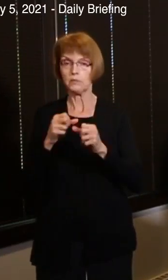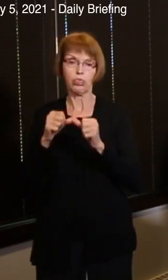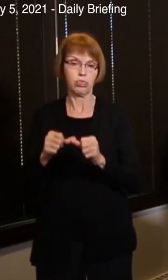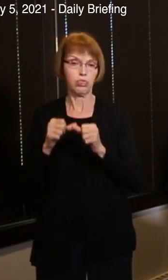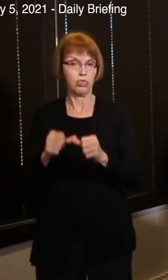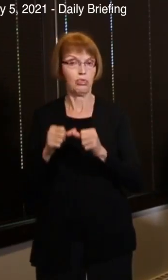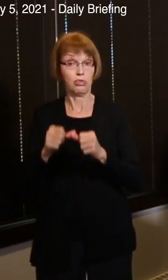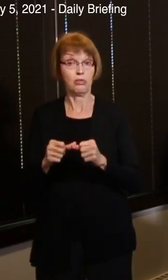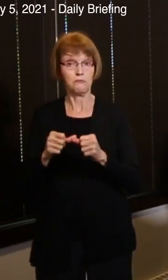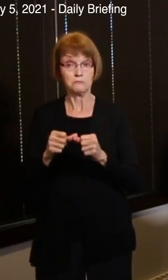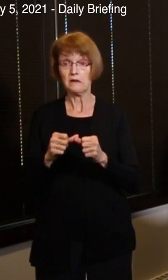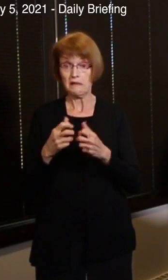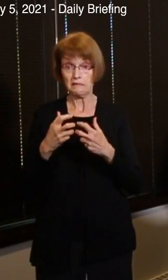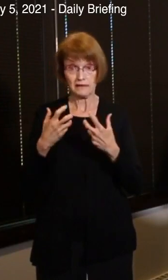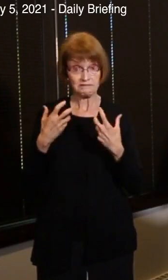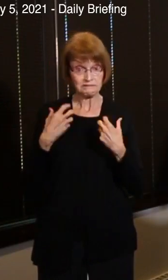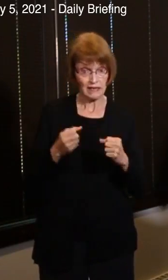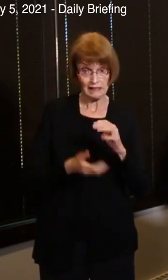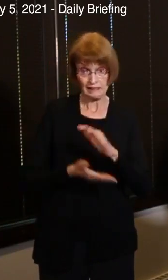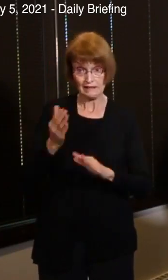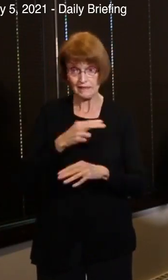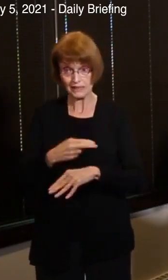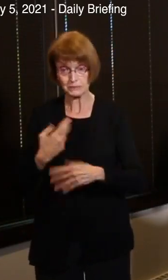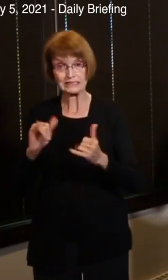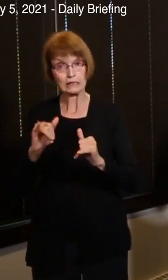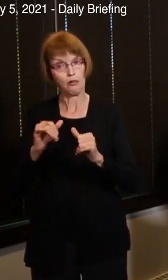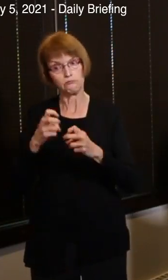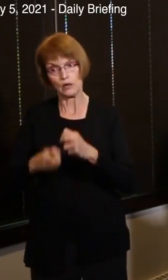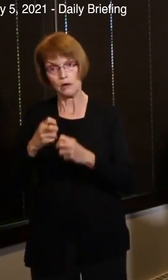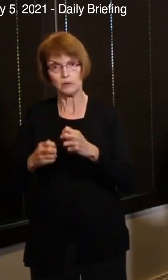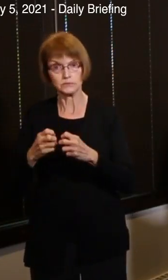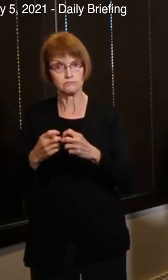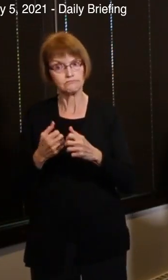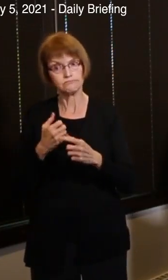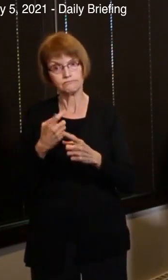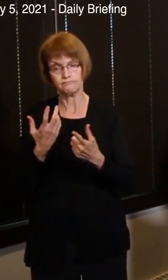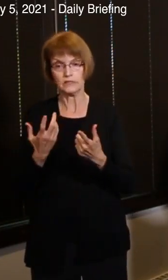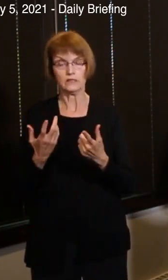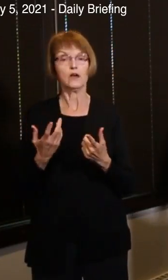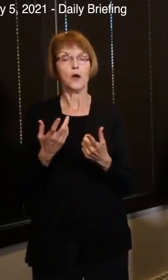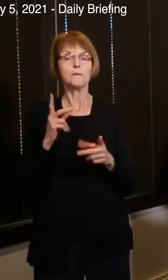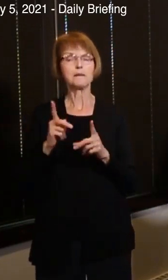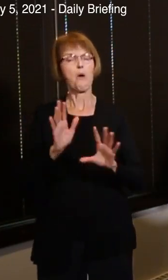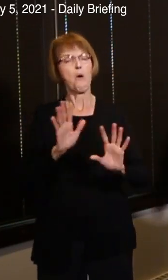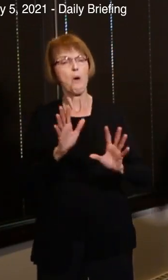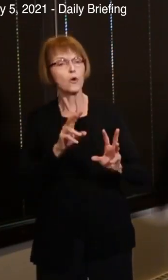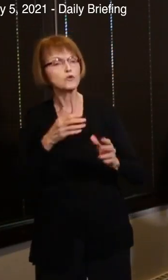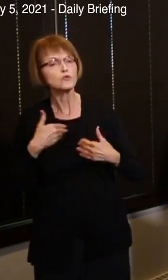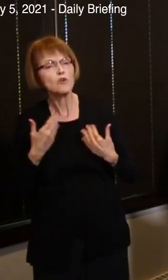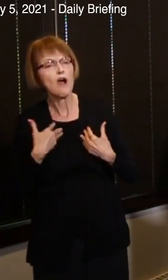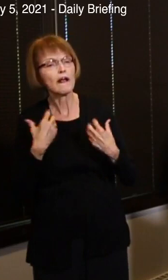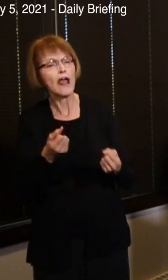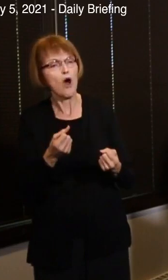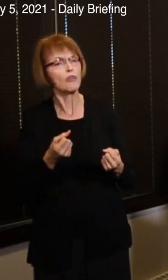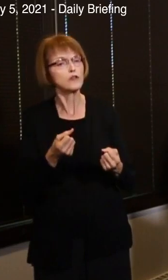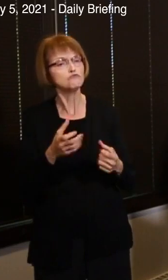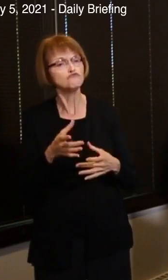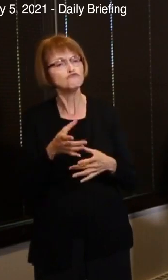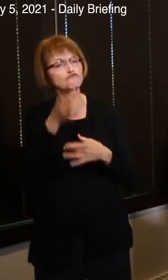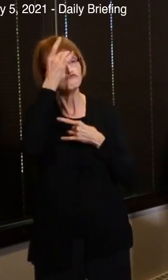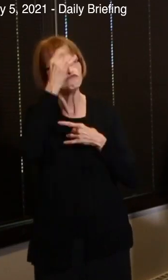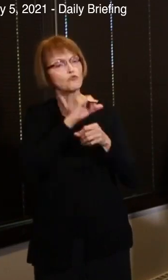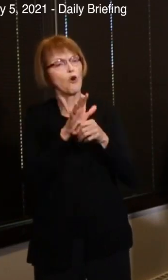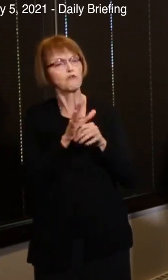the hospital. So if someone tells you you don't need to worry about, contracting COVID because you're young and healthy, they're quite simply